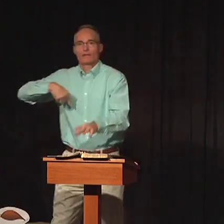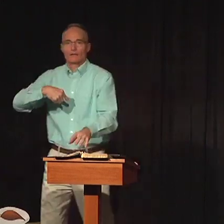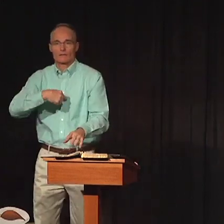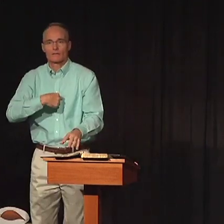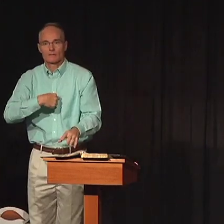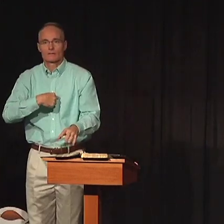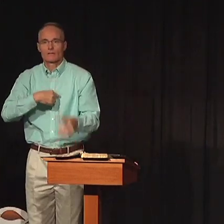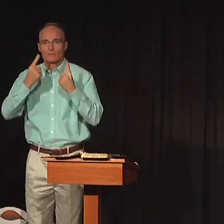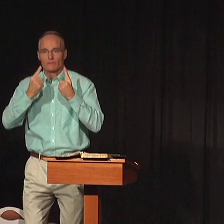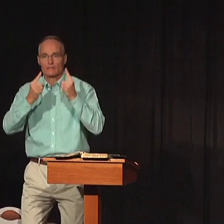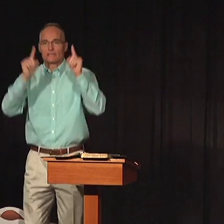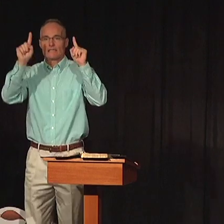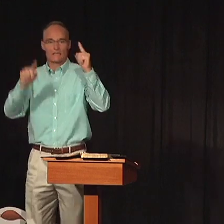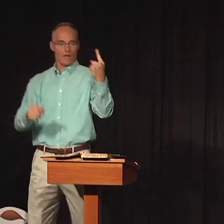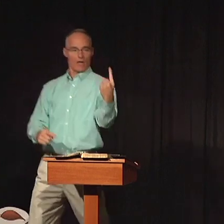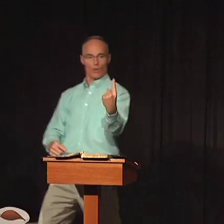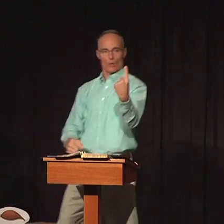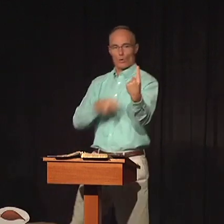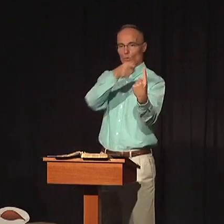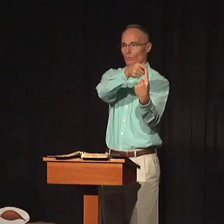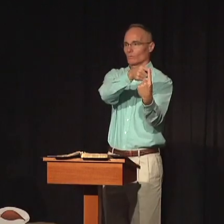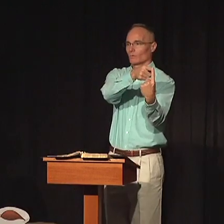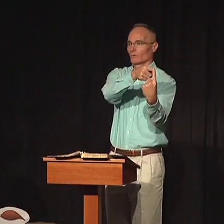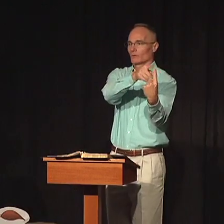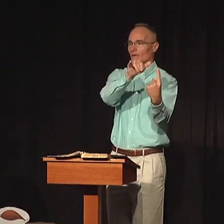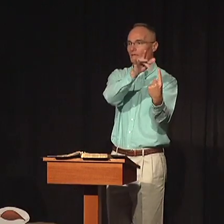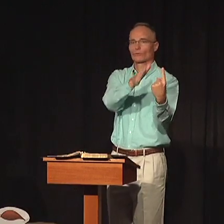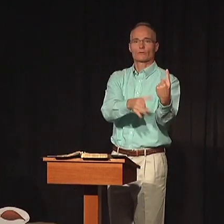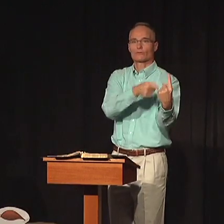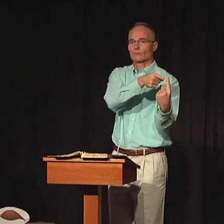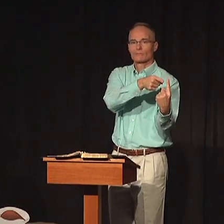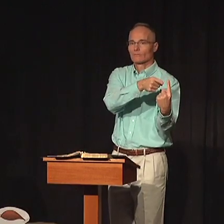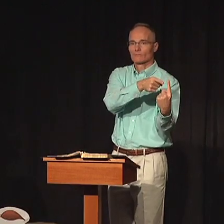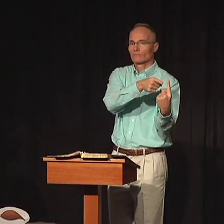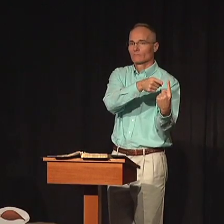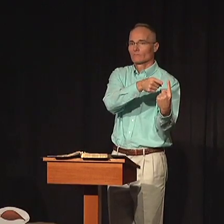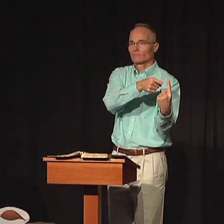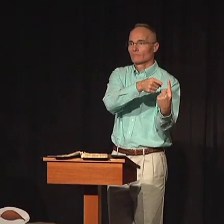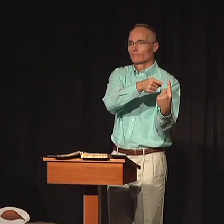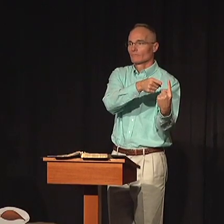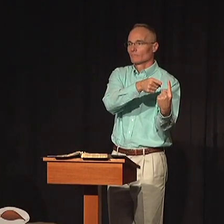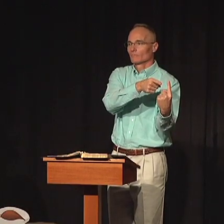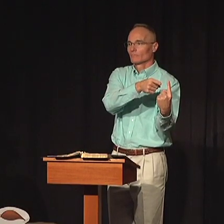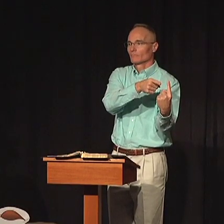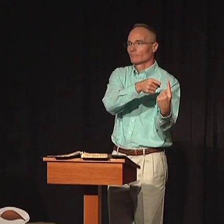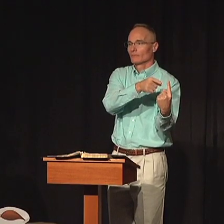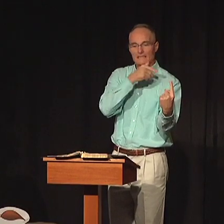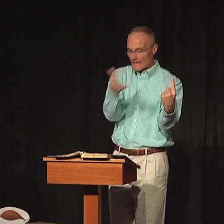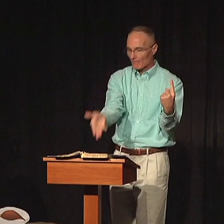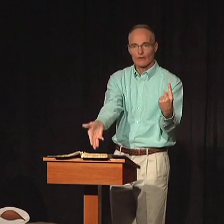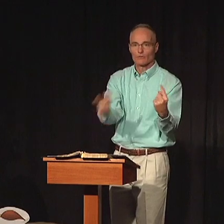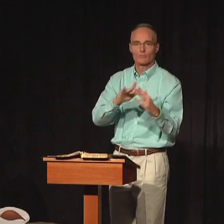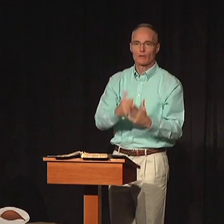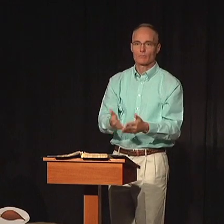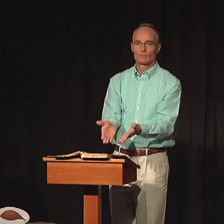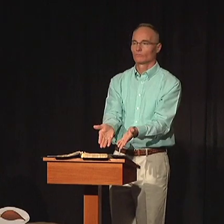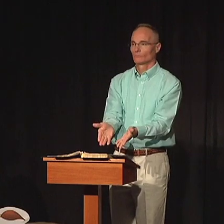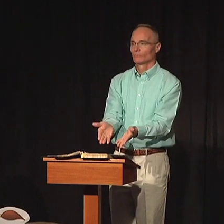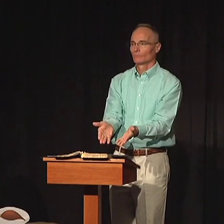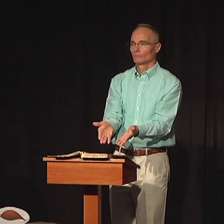never intended that for us, to succeed alone. As a Christian, he never intended that. And it's not there within